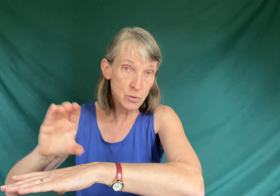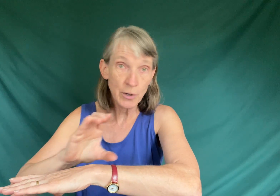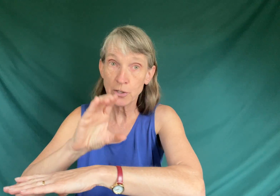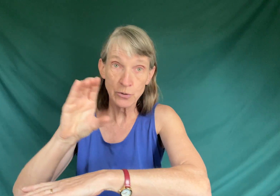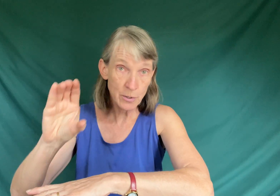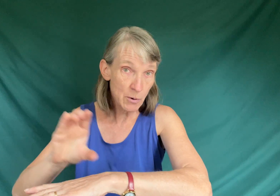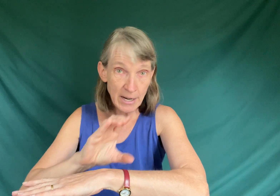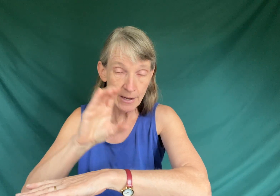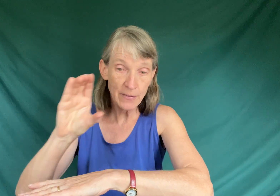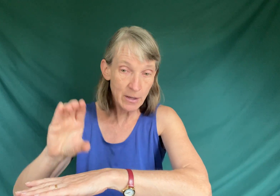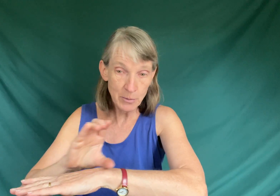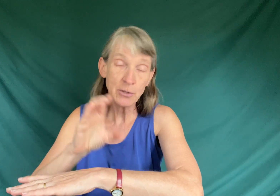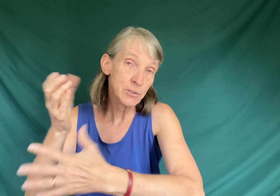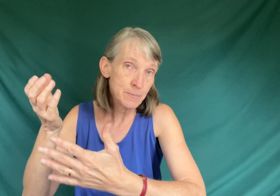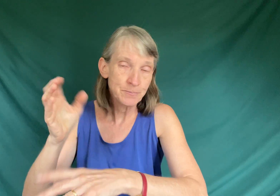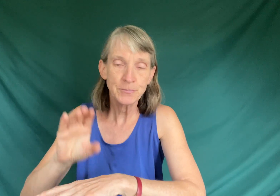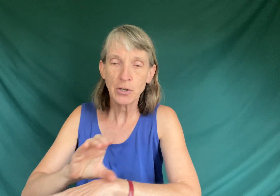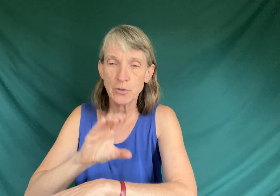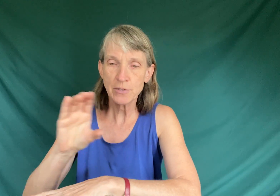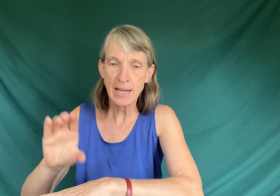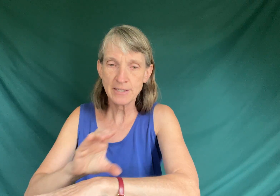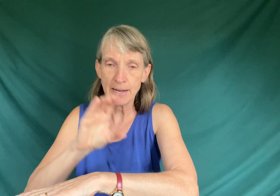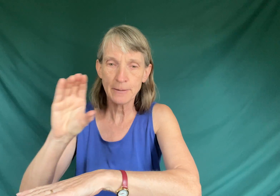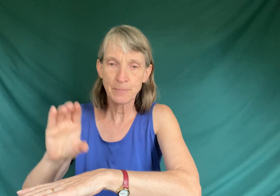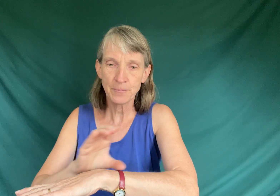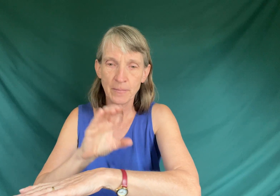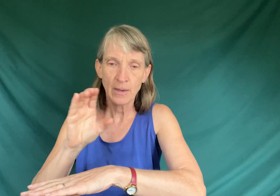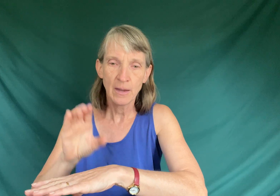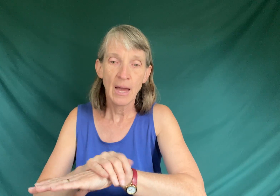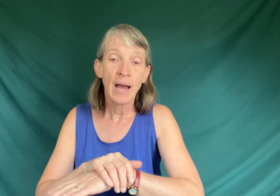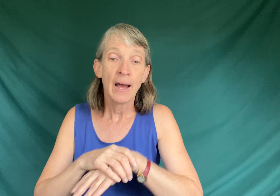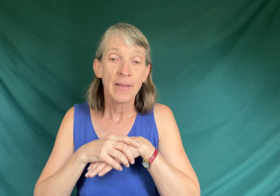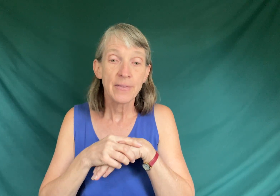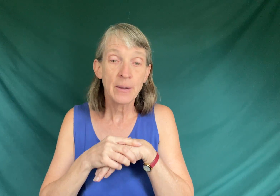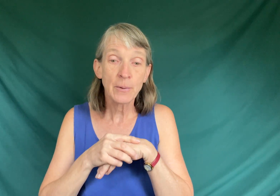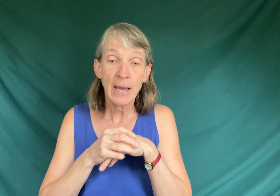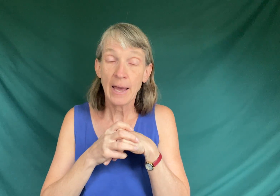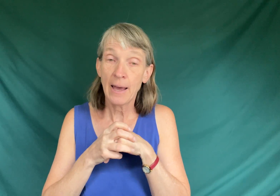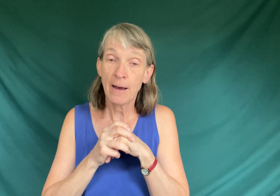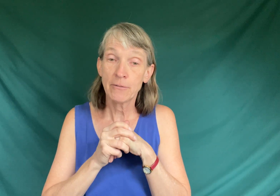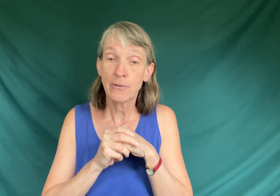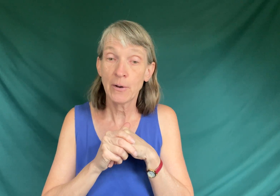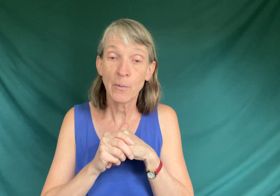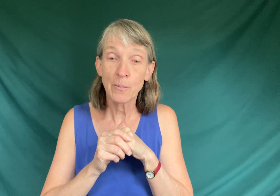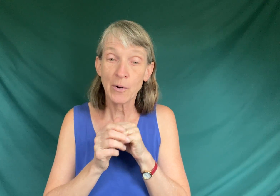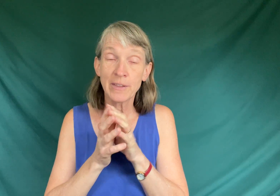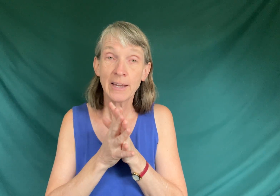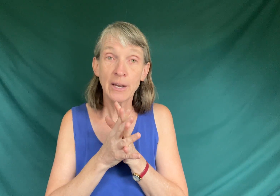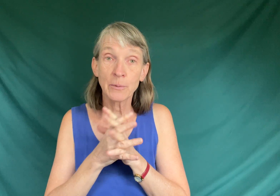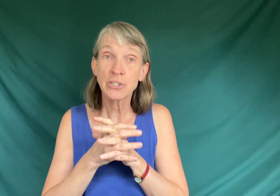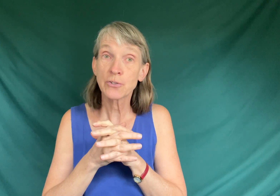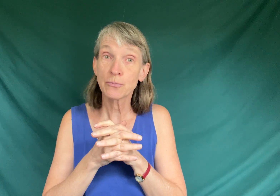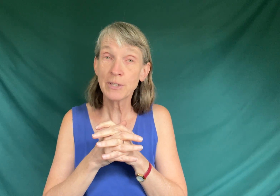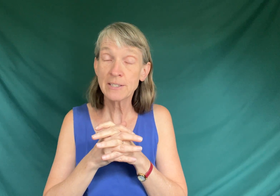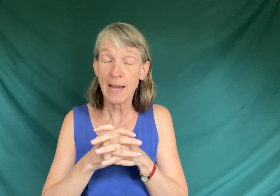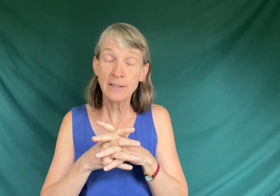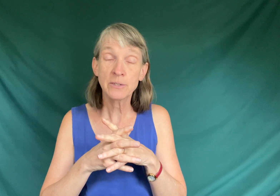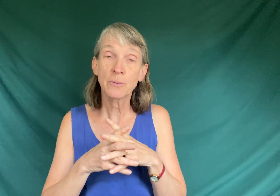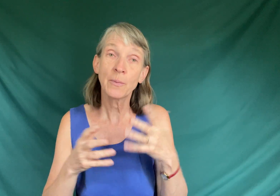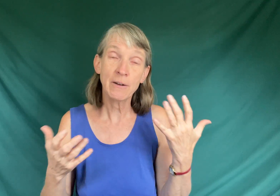going to do some writing on the computers. You could use that sign. Then we have one more thing here, which is recess. And for